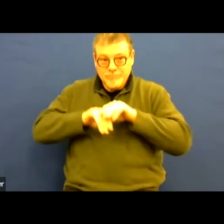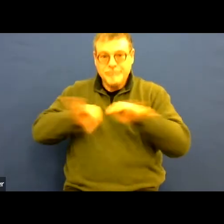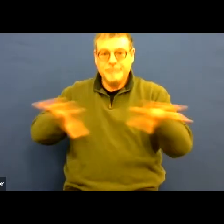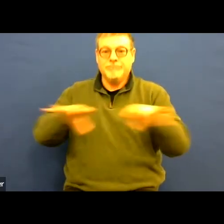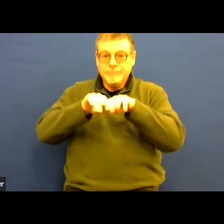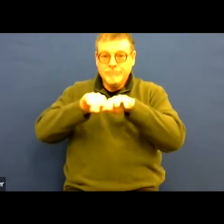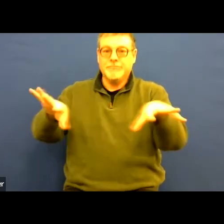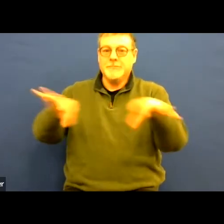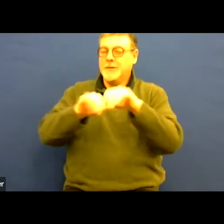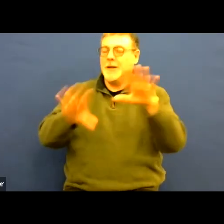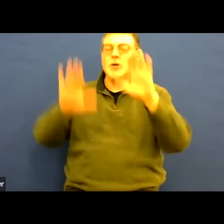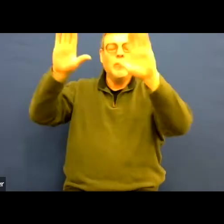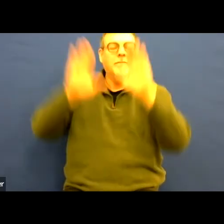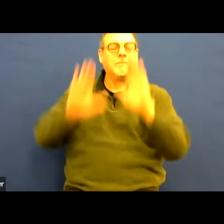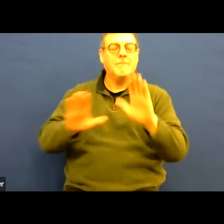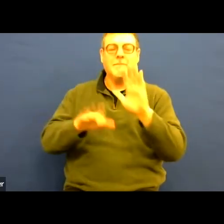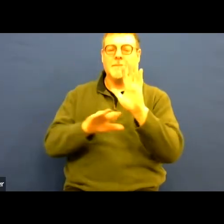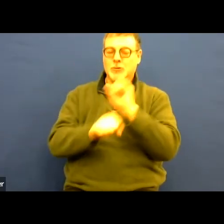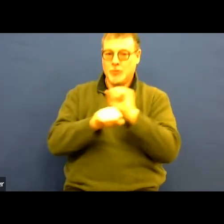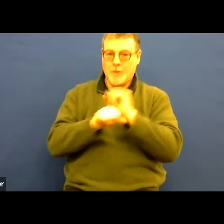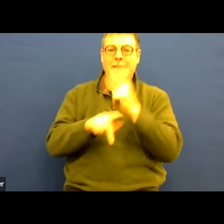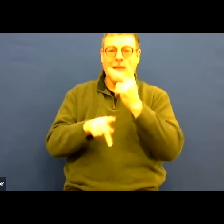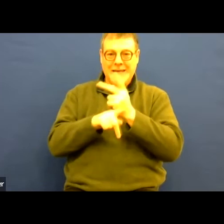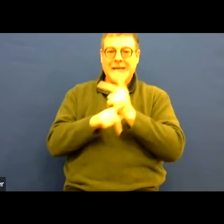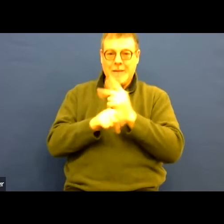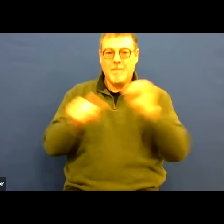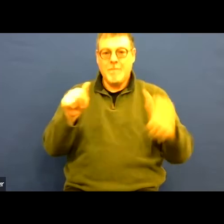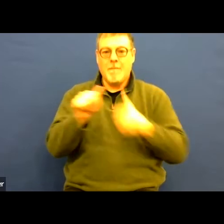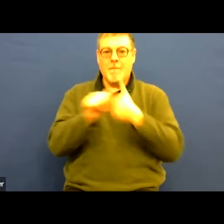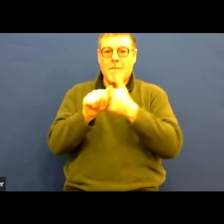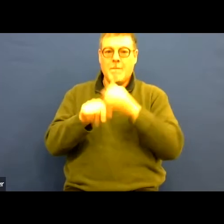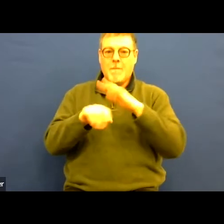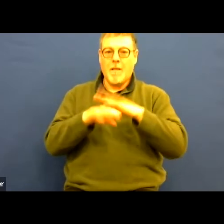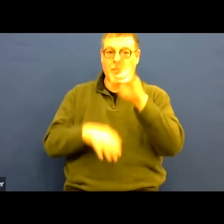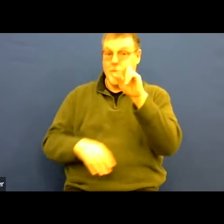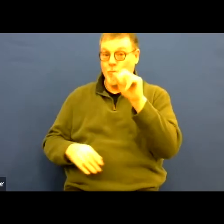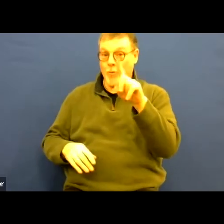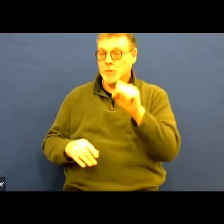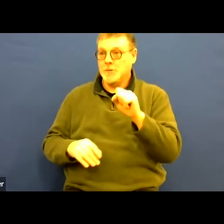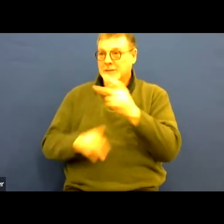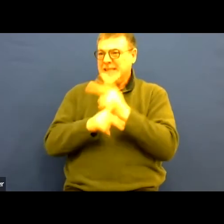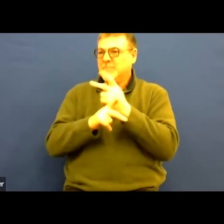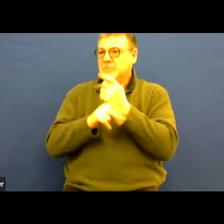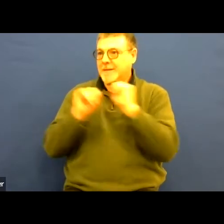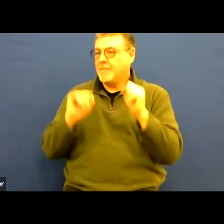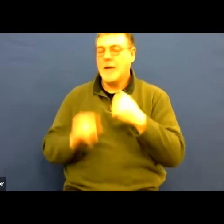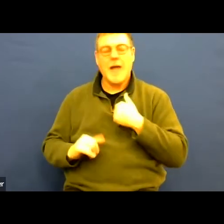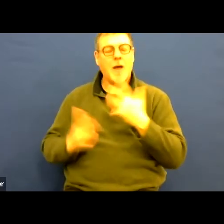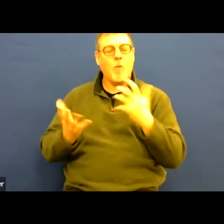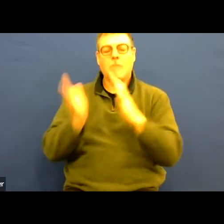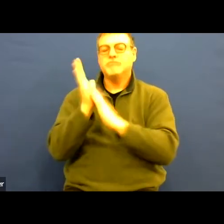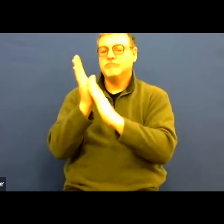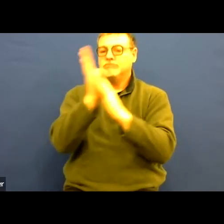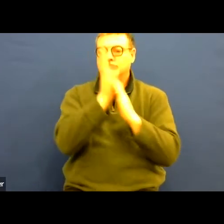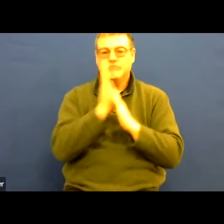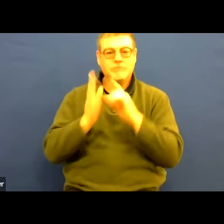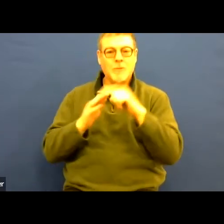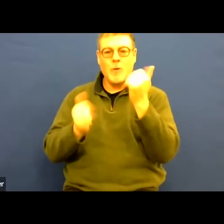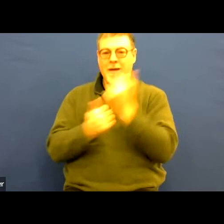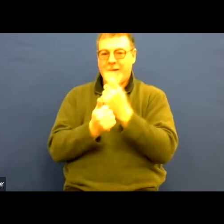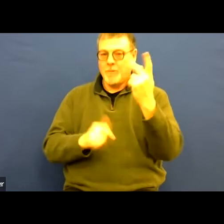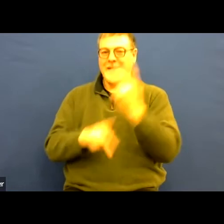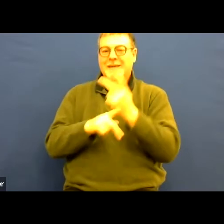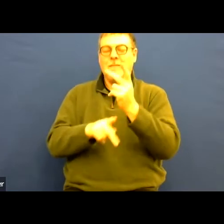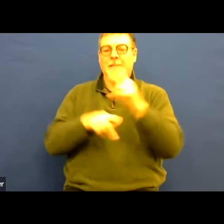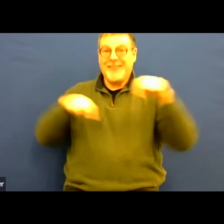and doing a fantastic job of keeping our roads up. I just want to commend everybody that's in that process of keeping this town safe and